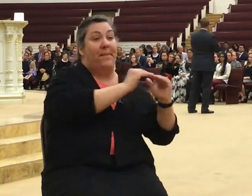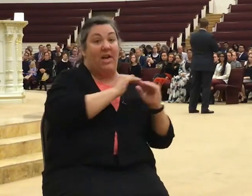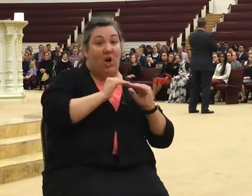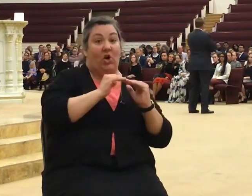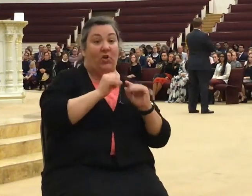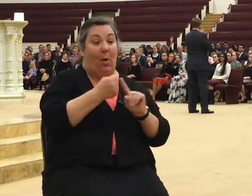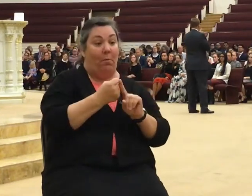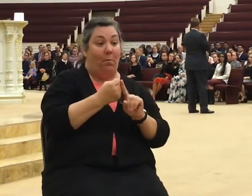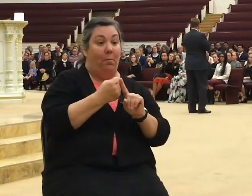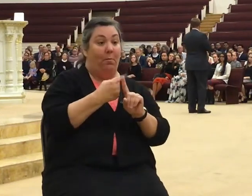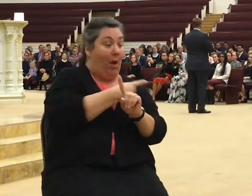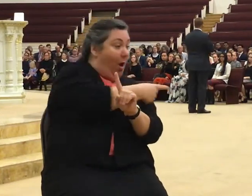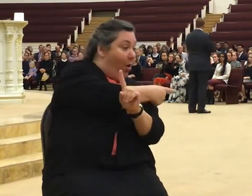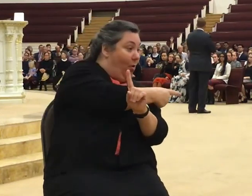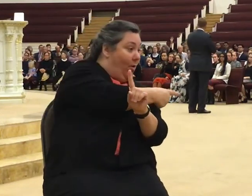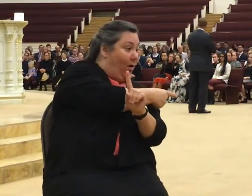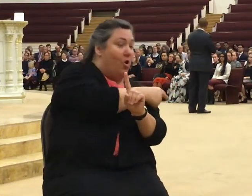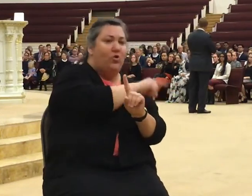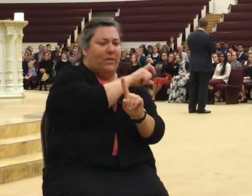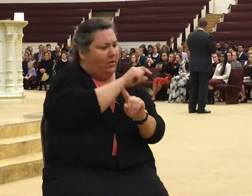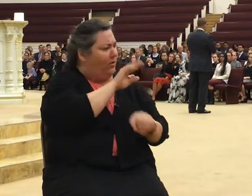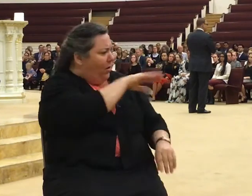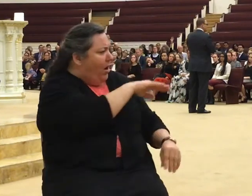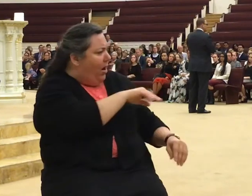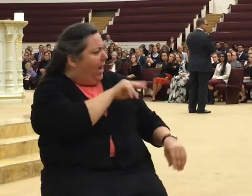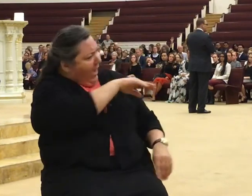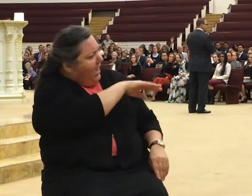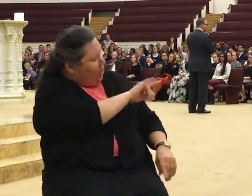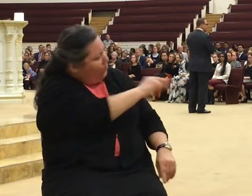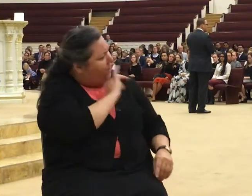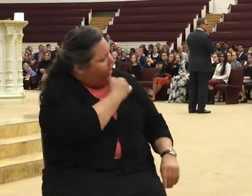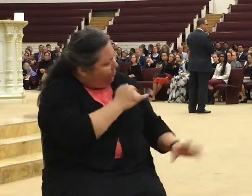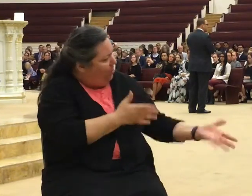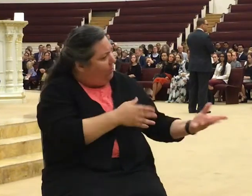to the body, to look them in the eye and say, hey, bro, you're messed up.